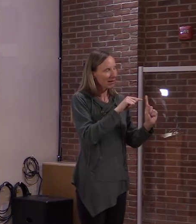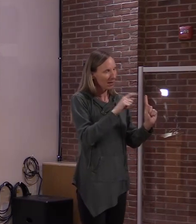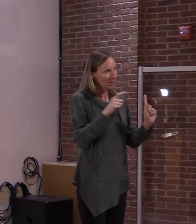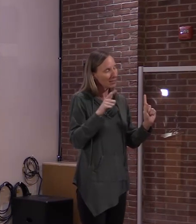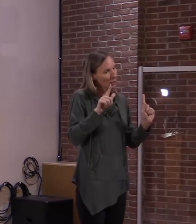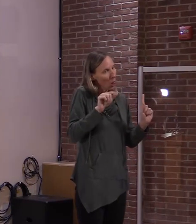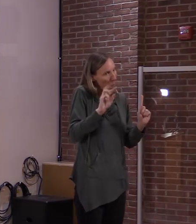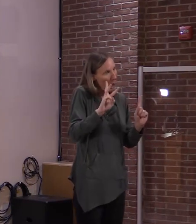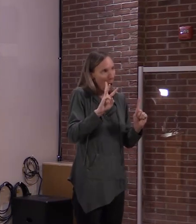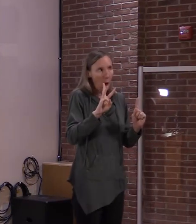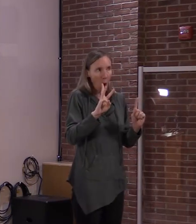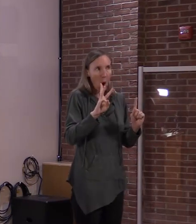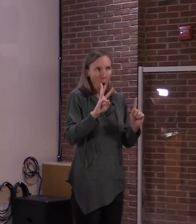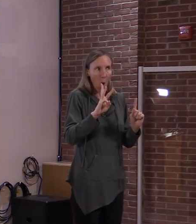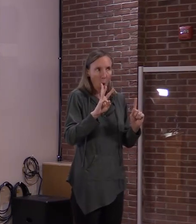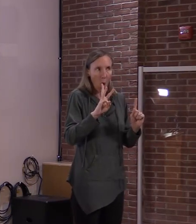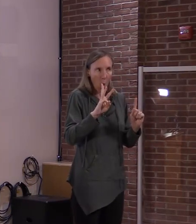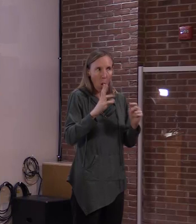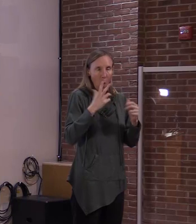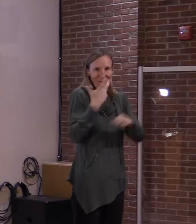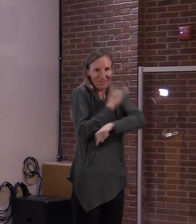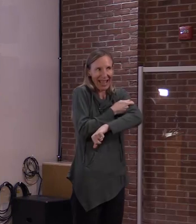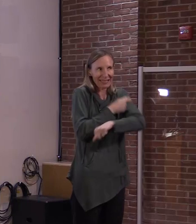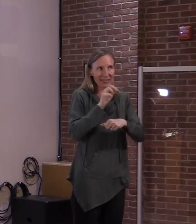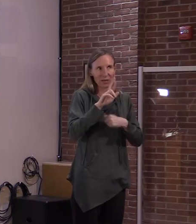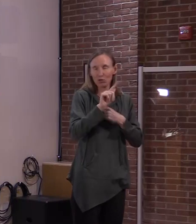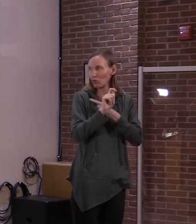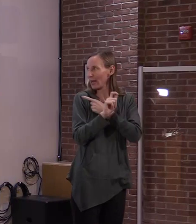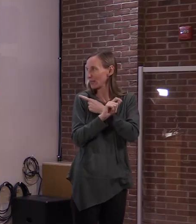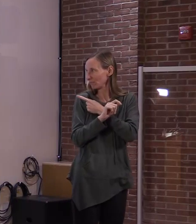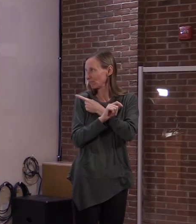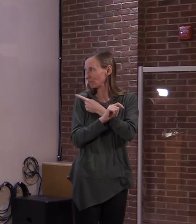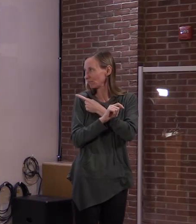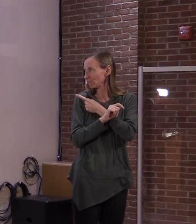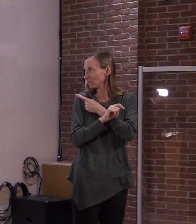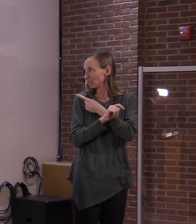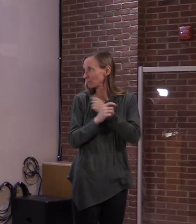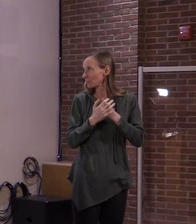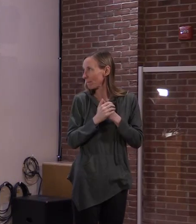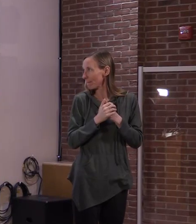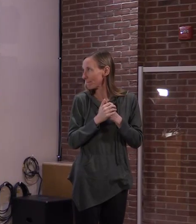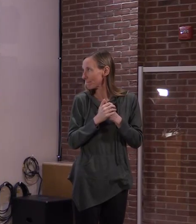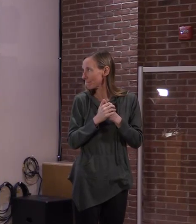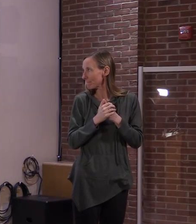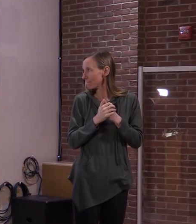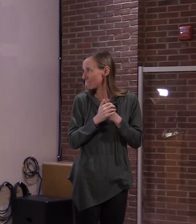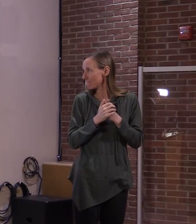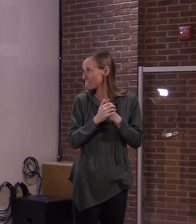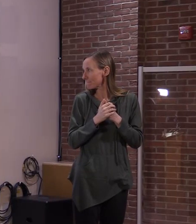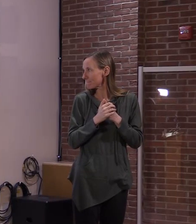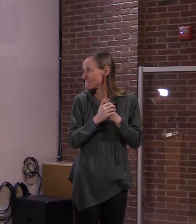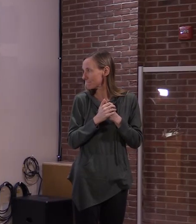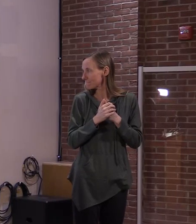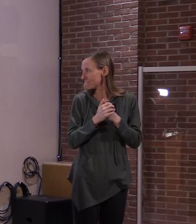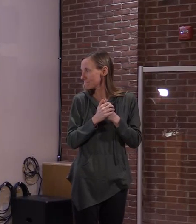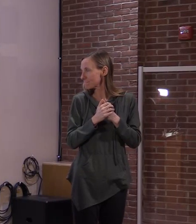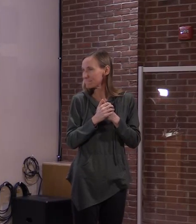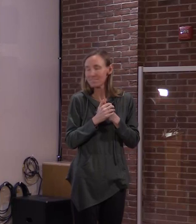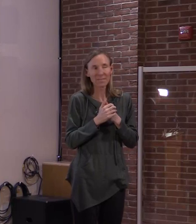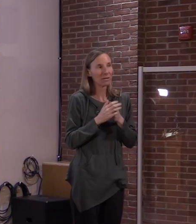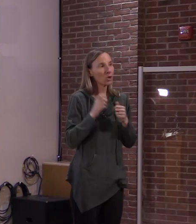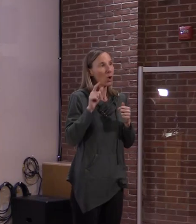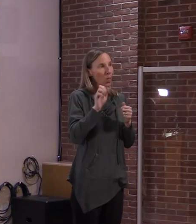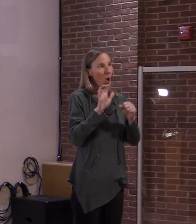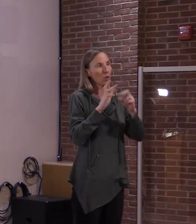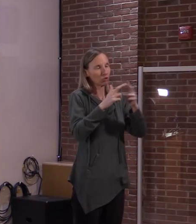rates, all three have slipped, that they now have the one, two, and three lowest rates. Are